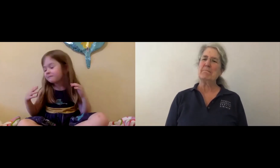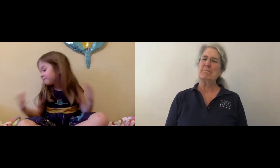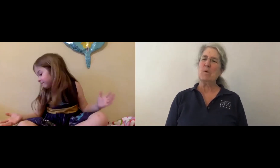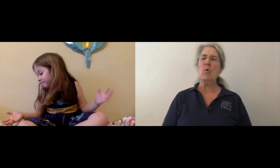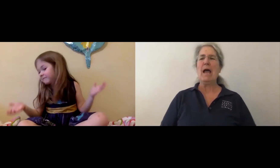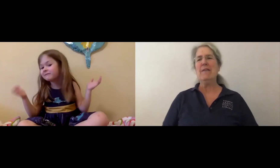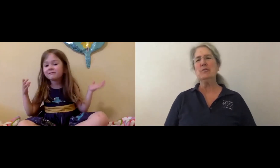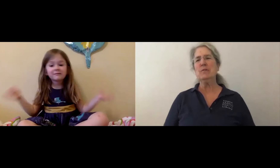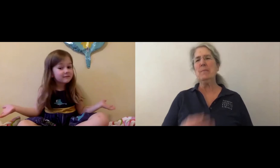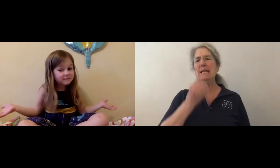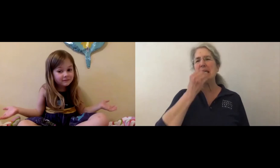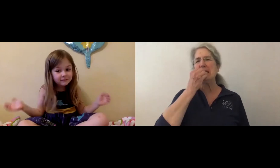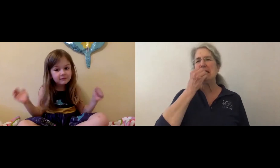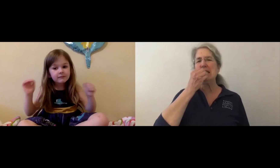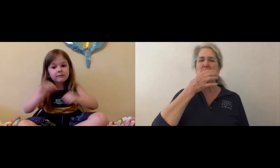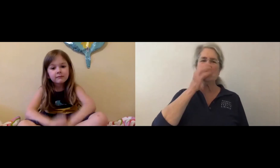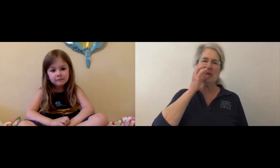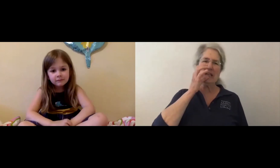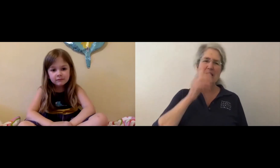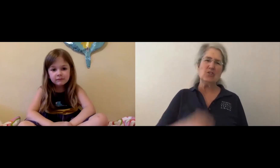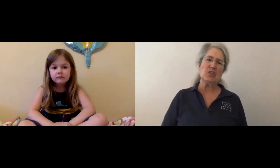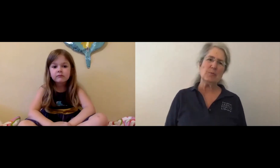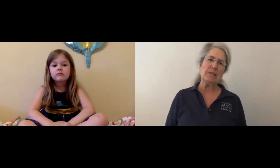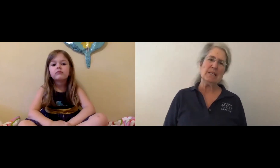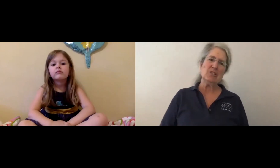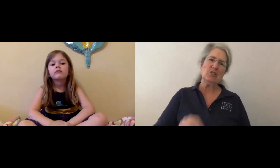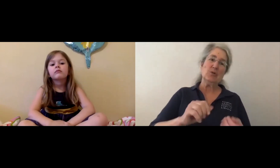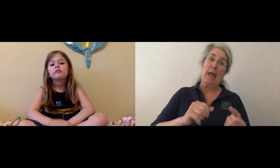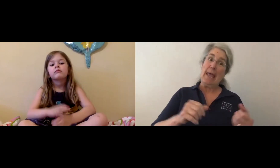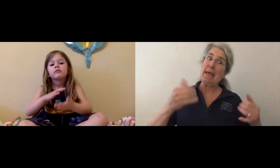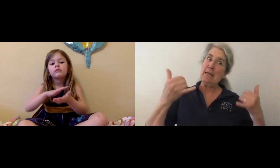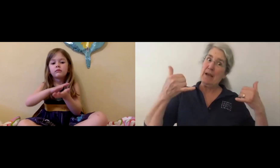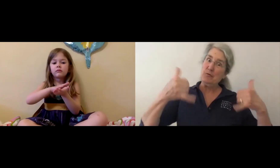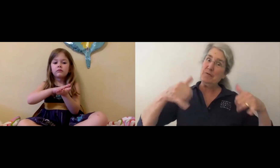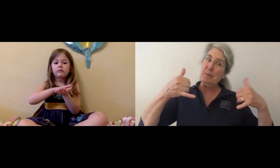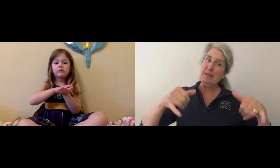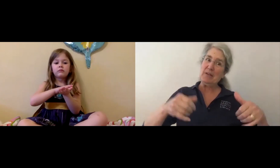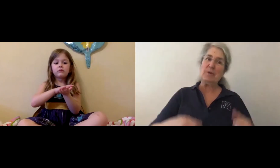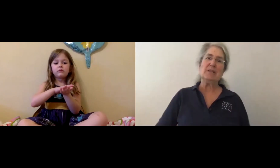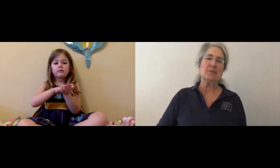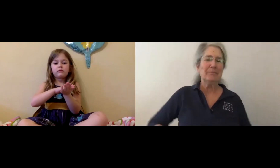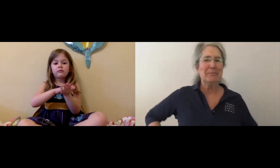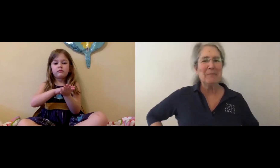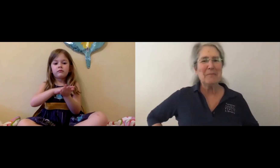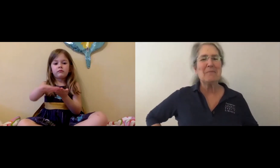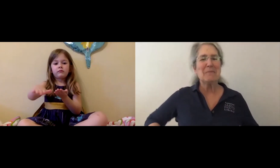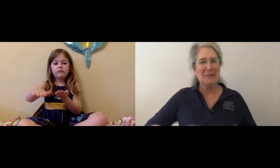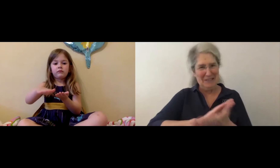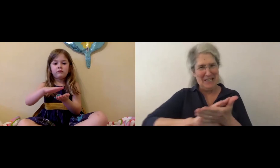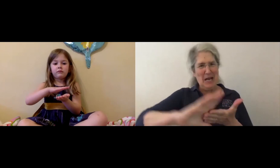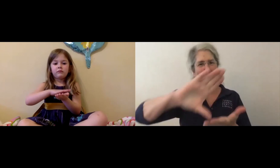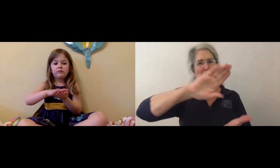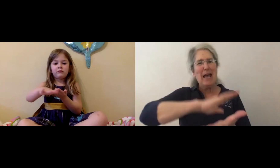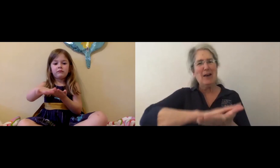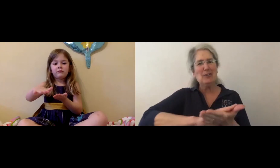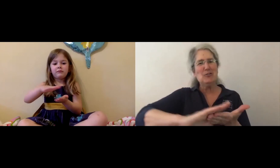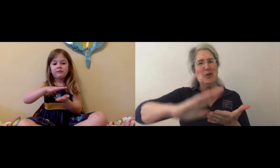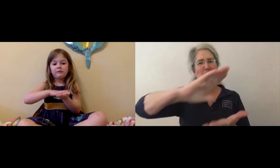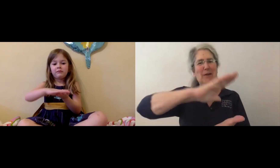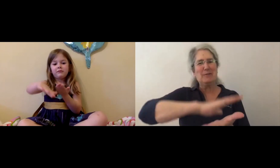Oh, after we've been eating and drinking, usually we need to, and after we've been playing, we need to clean up. How did you know what I was going to